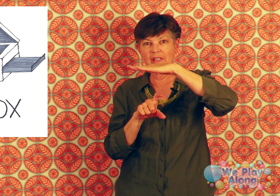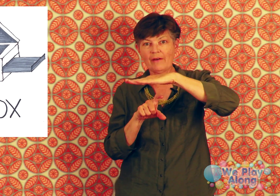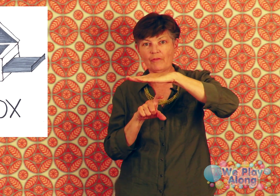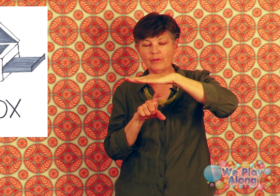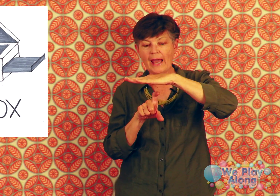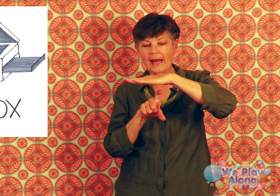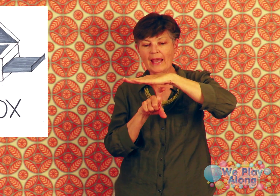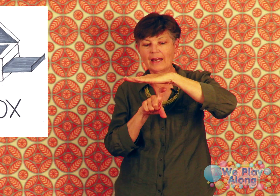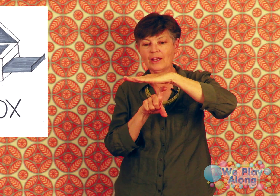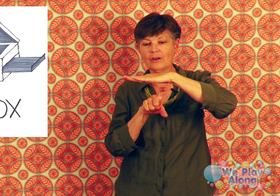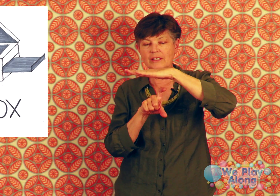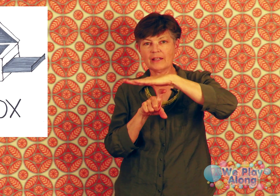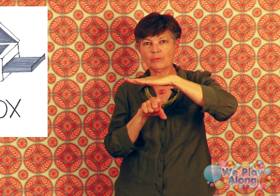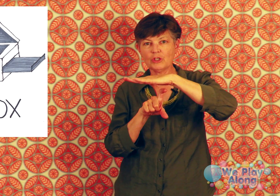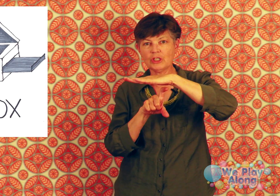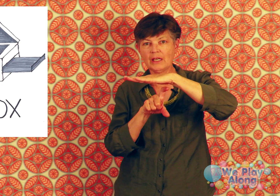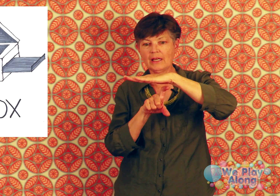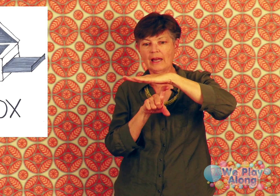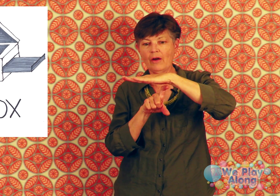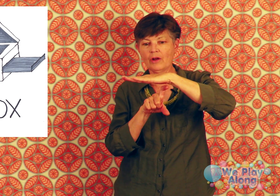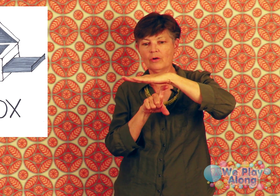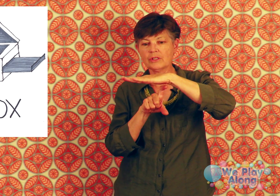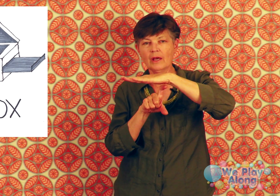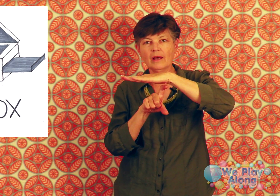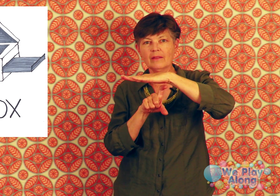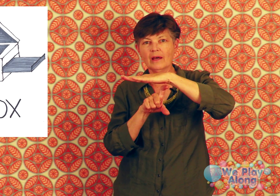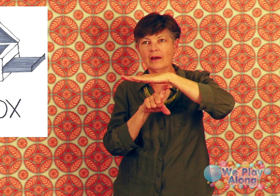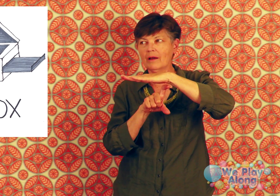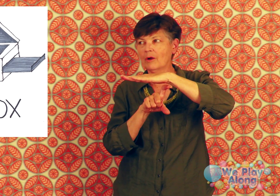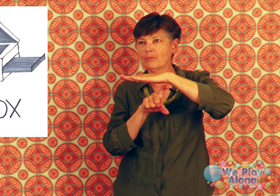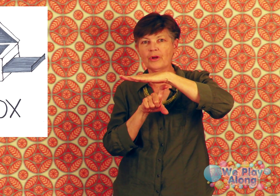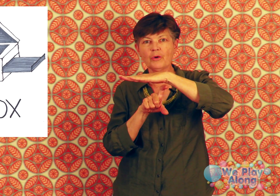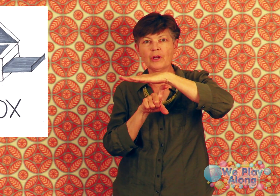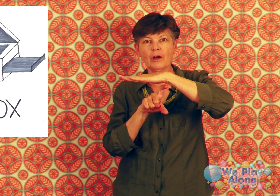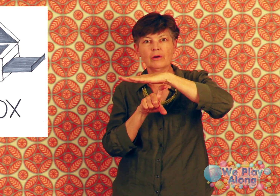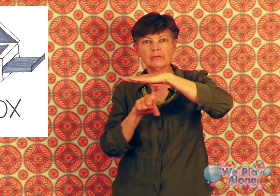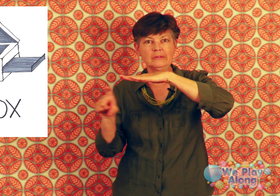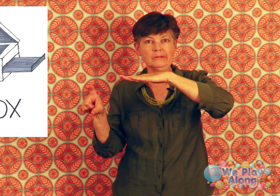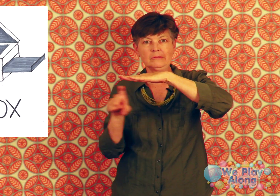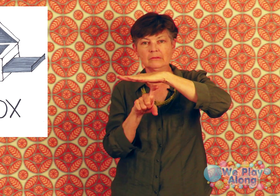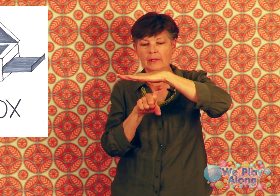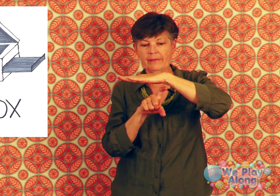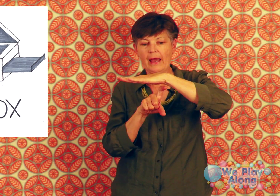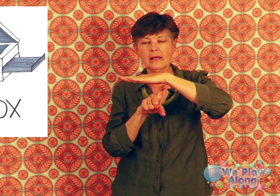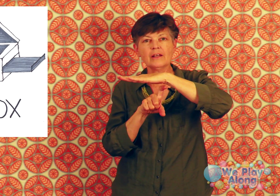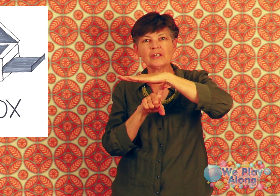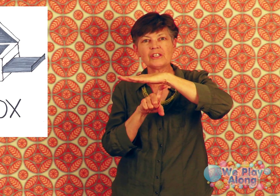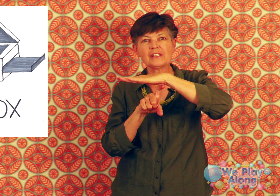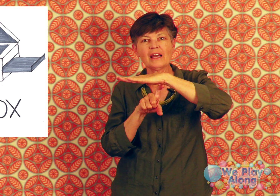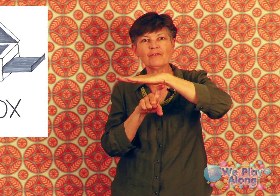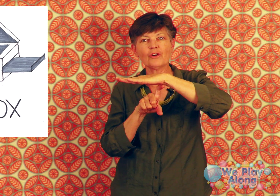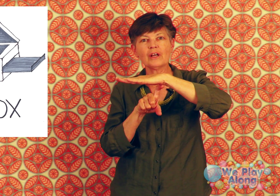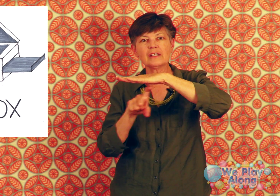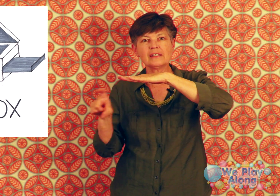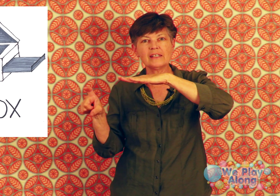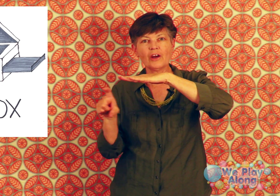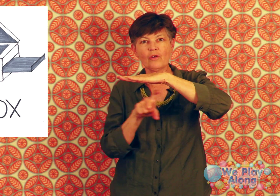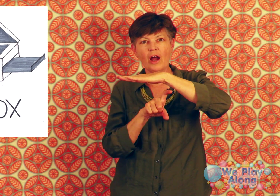have a flat hand here. It's like the machine and how it goes. The printer would go like that. So this is a sign for